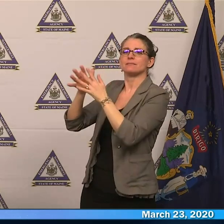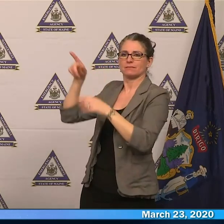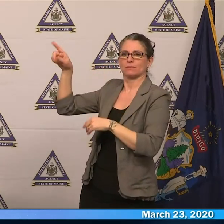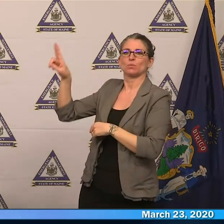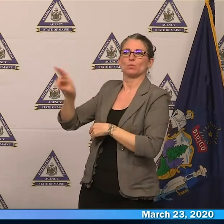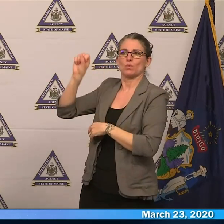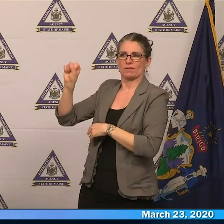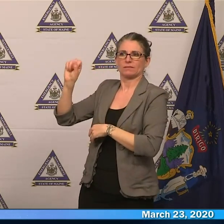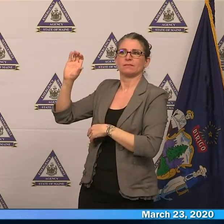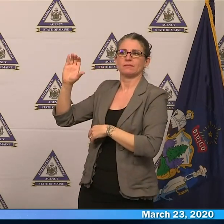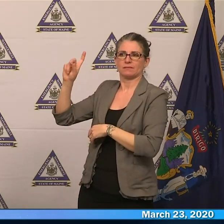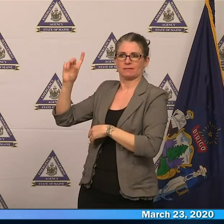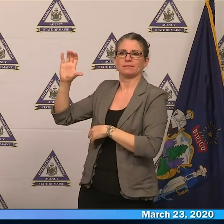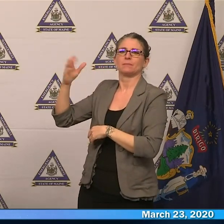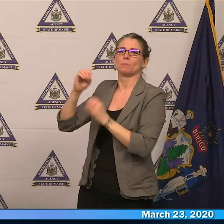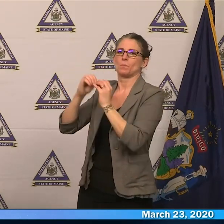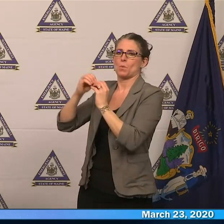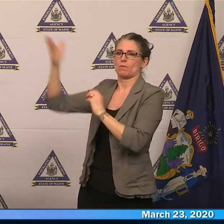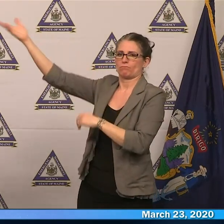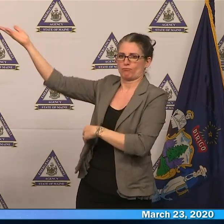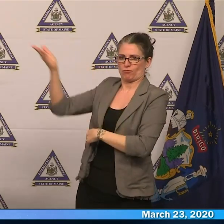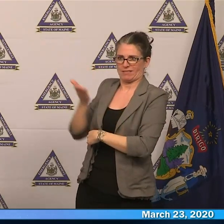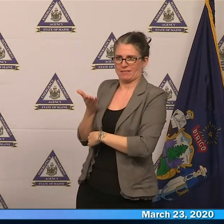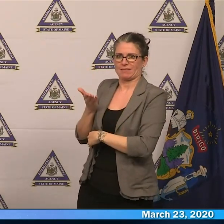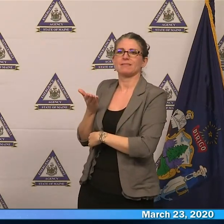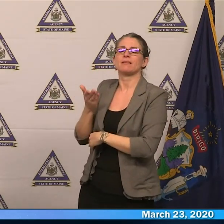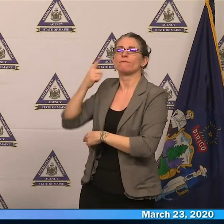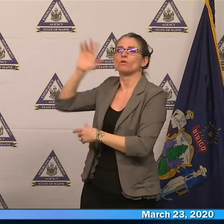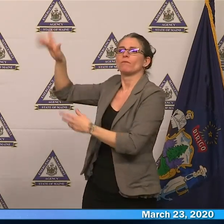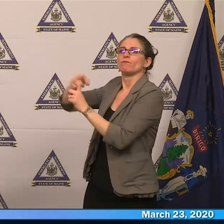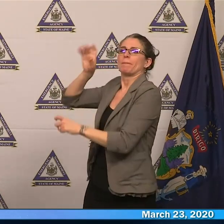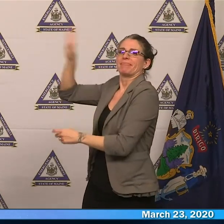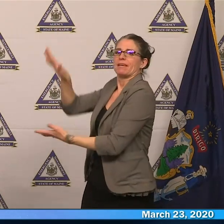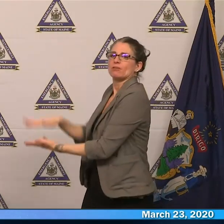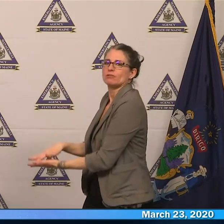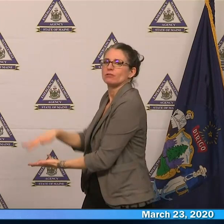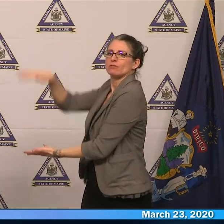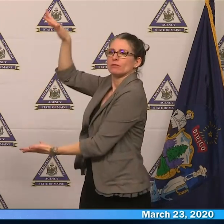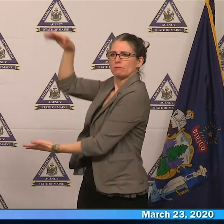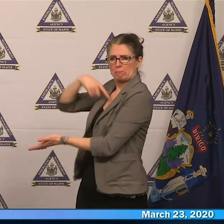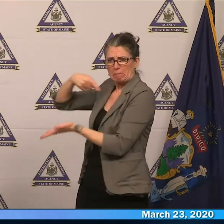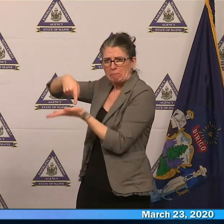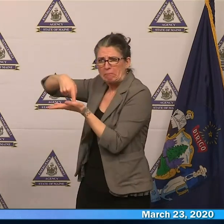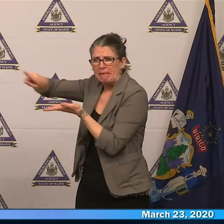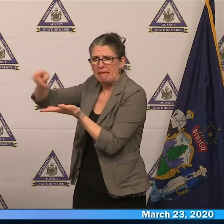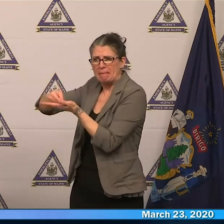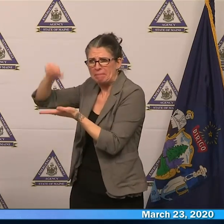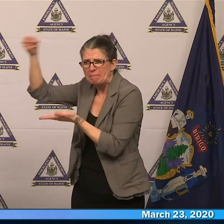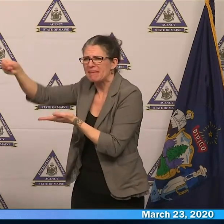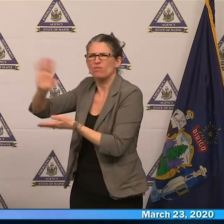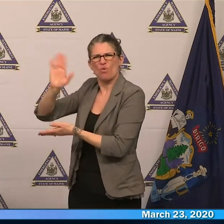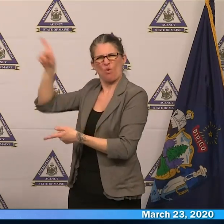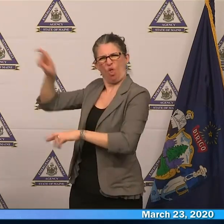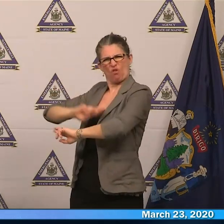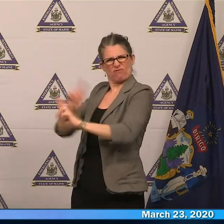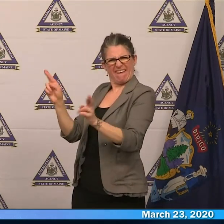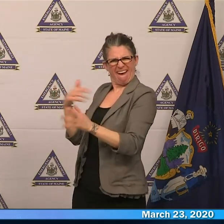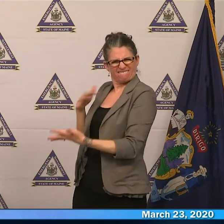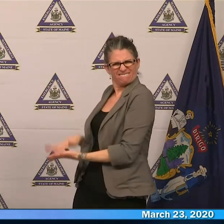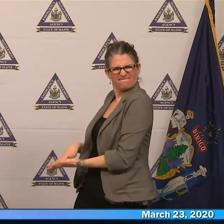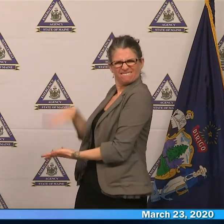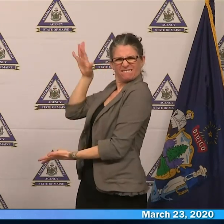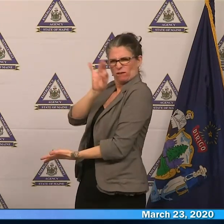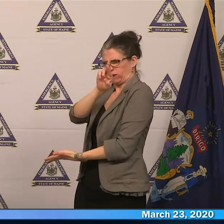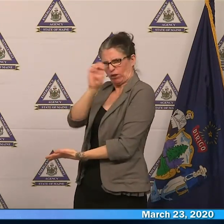strategic national stockpile that we've talked about. So not purchasing that. However, we are also simultaneously looking at other ways